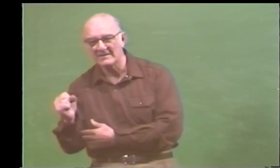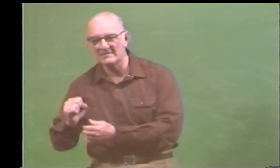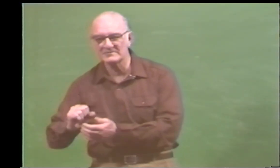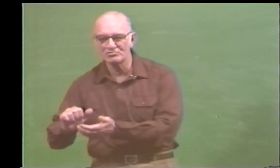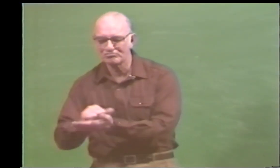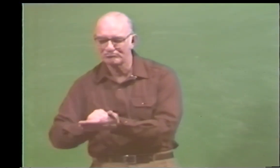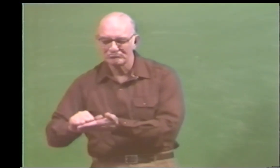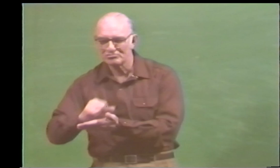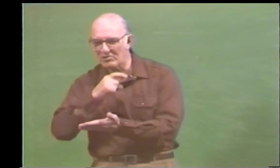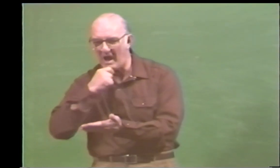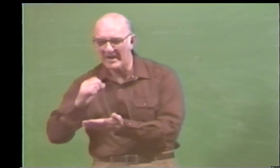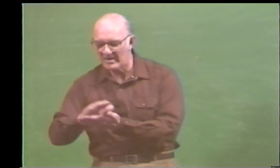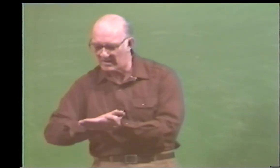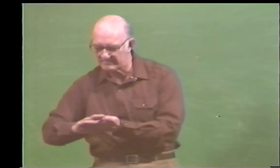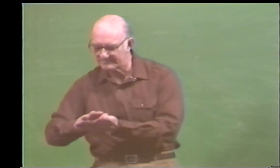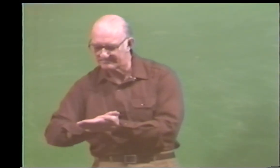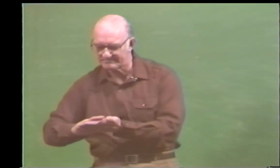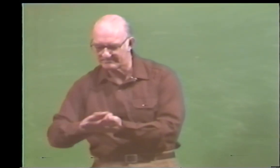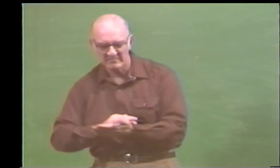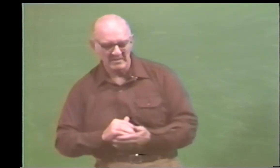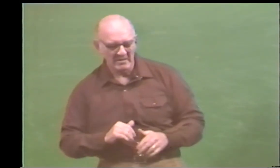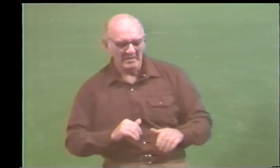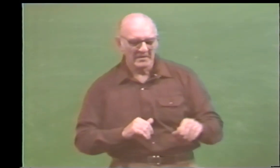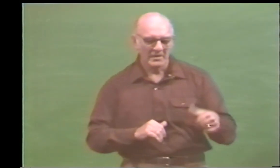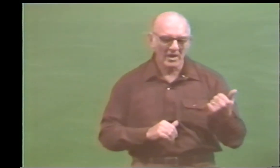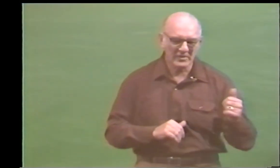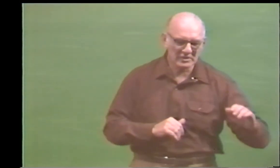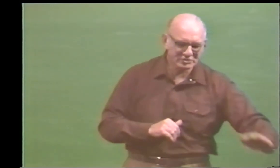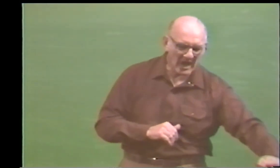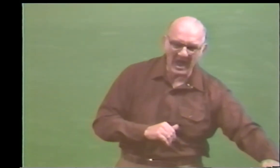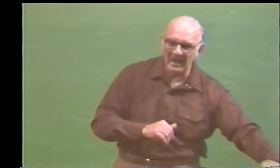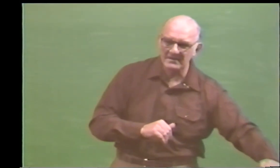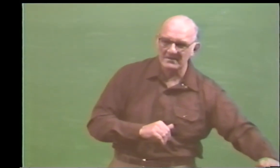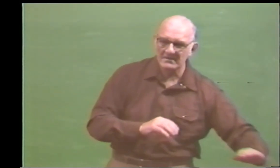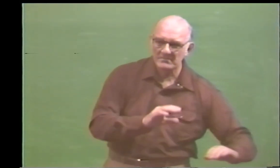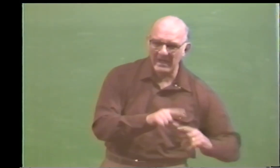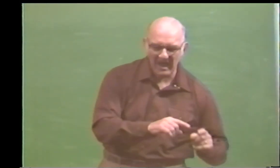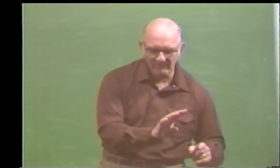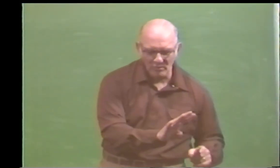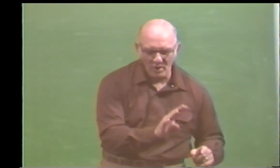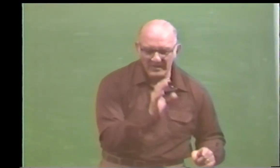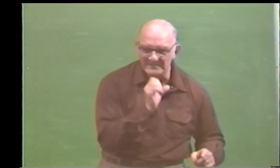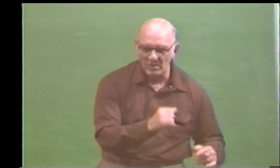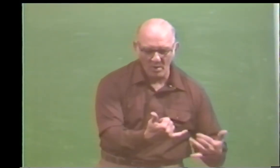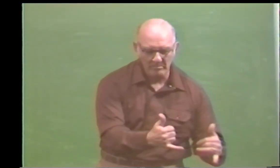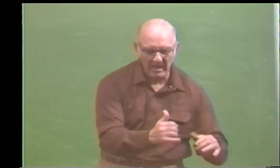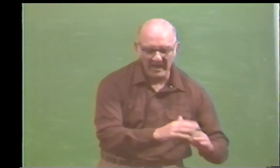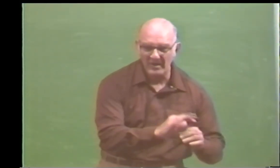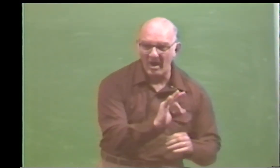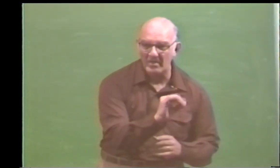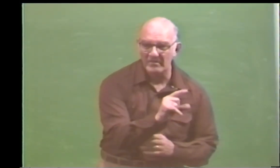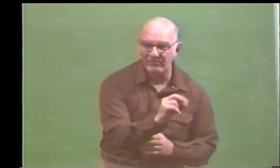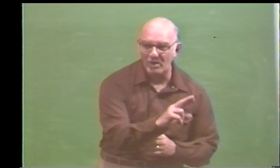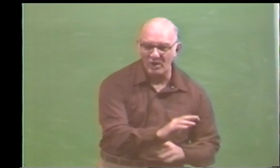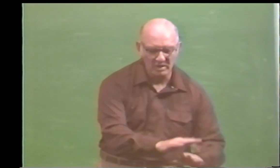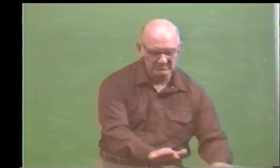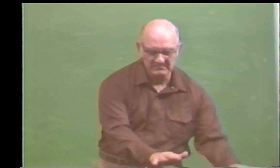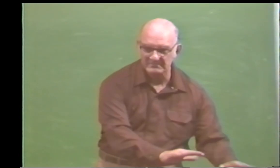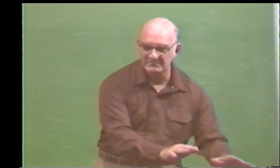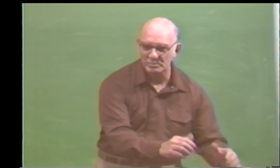is drying them. Another child, about 4 years old, playing on the floor with